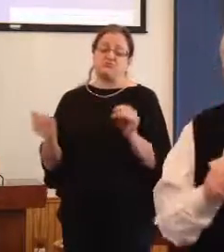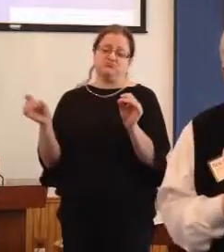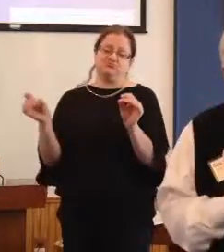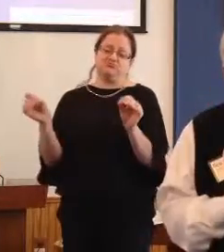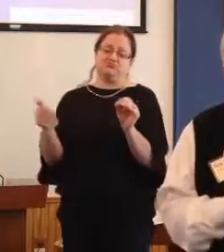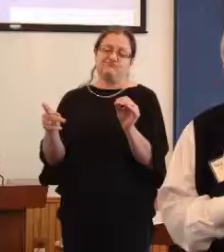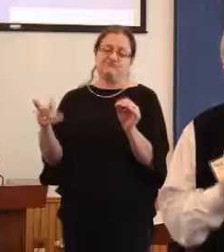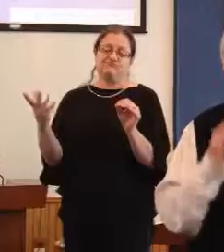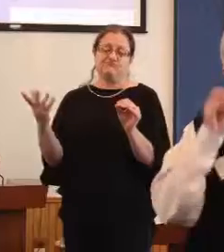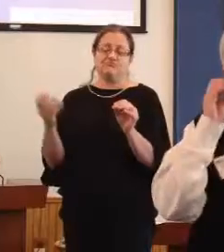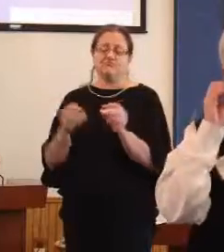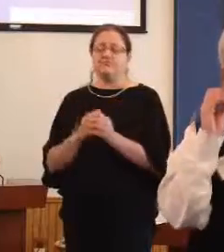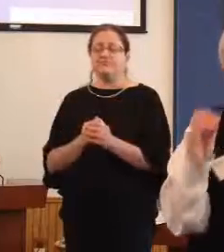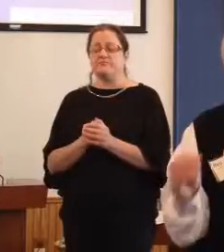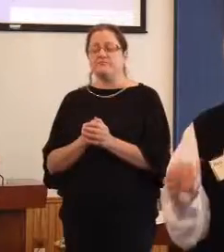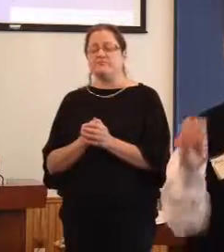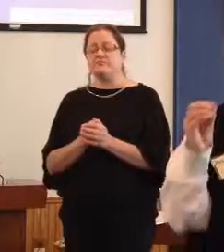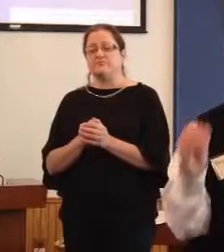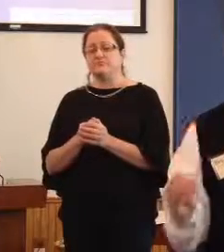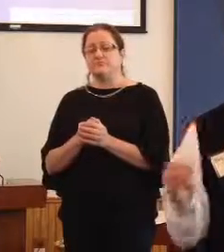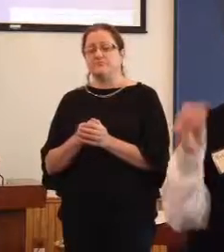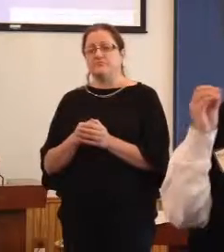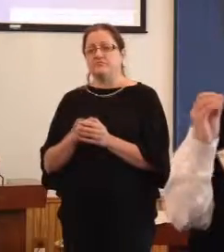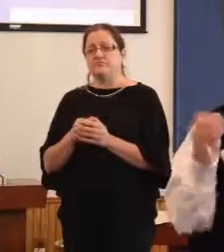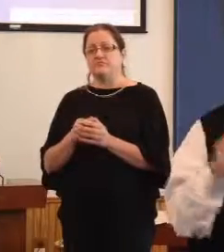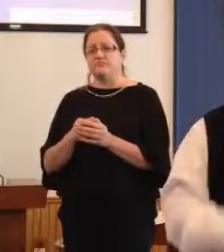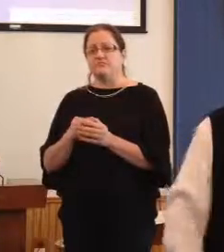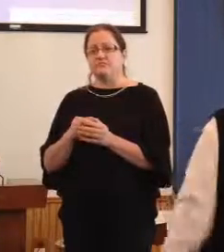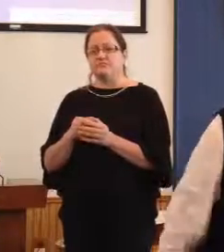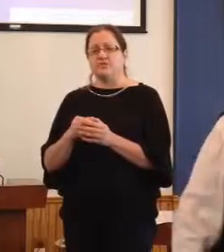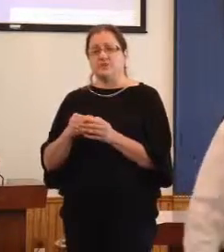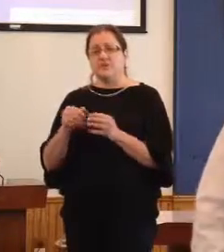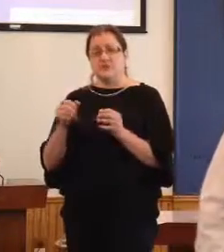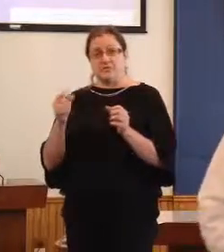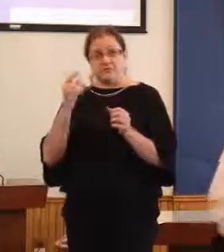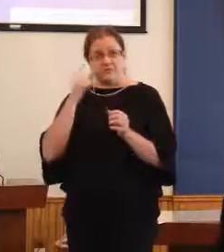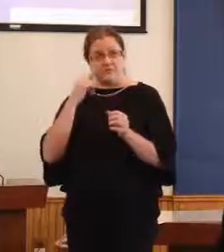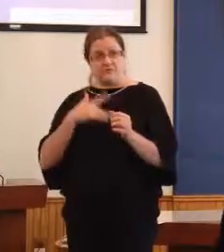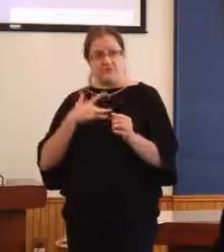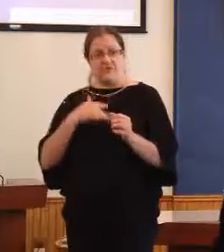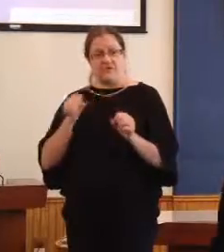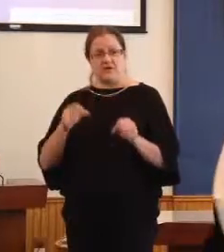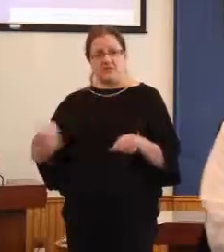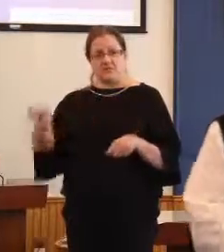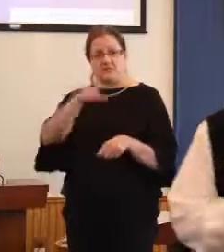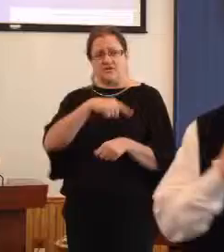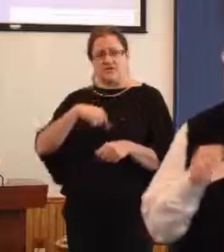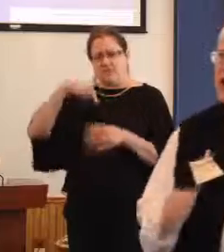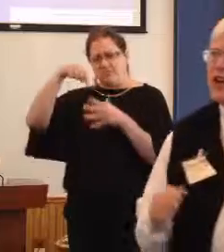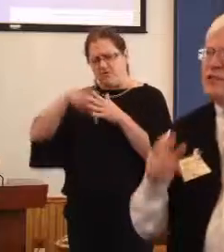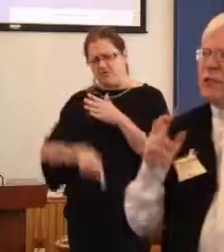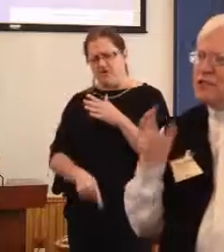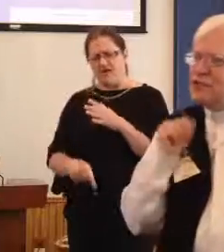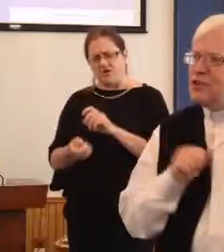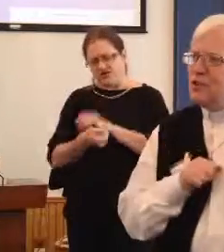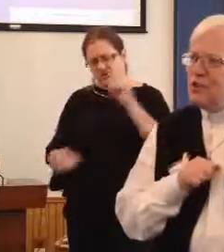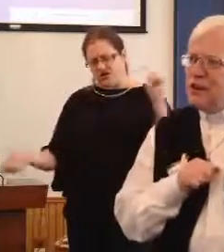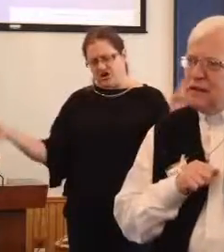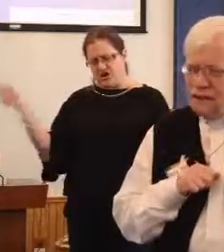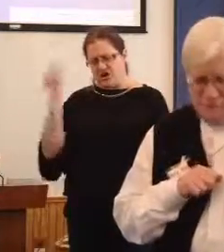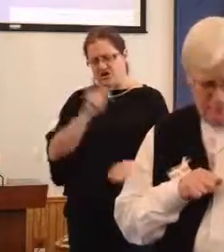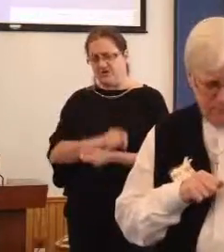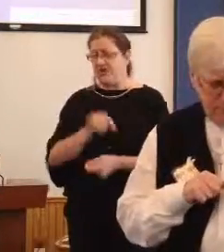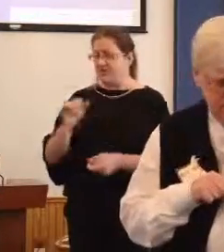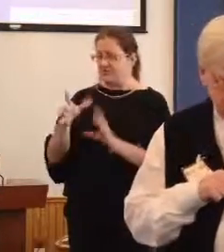can we be profoundly changed? Can we be profoundly changed by the